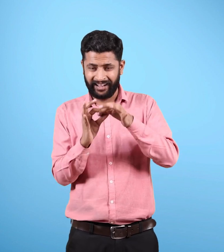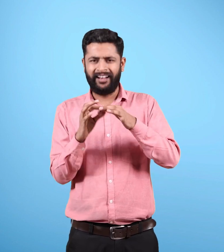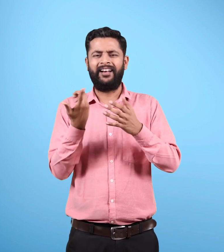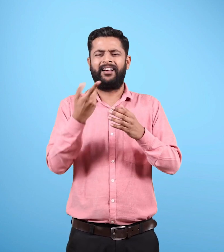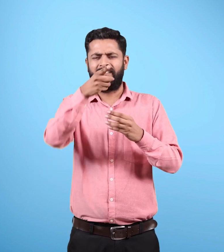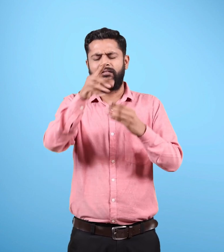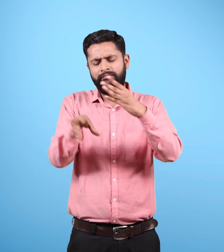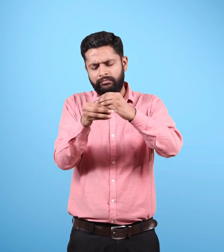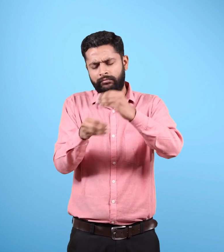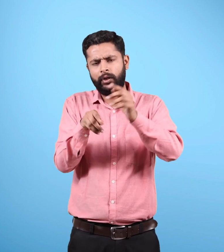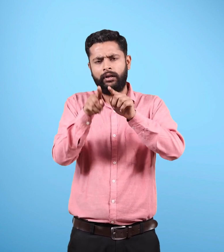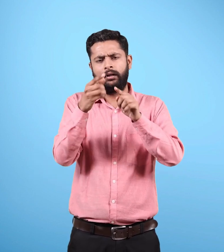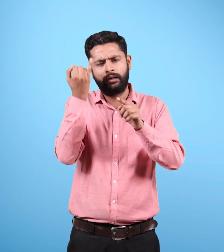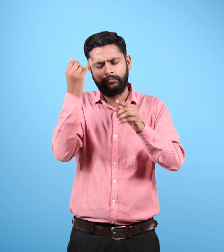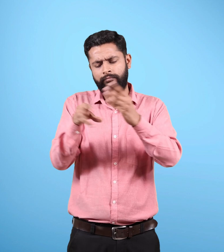more items to this list.